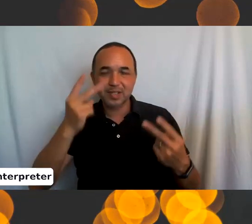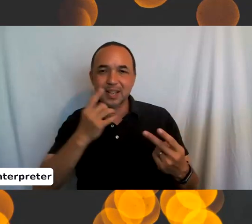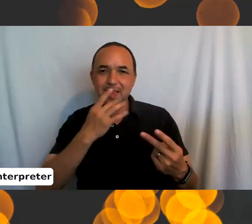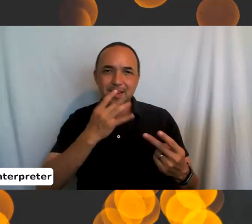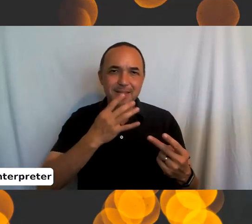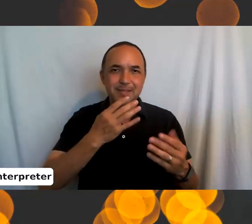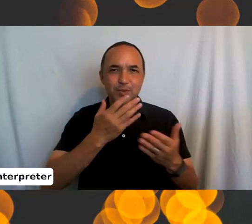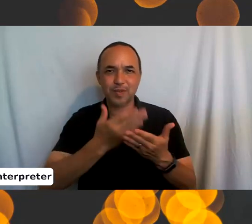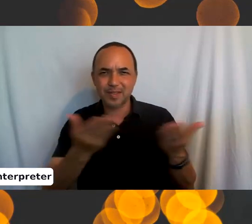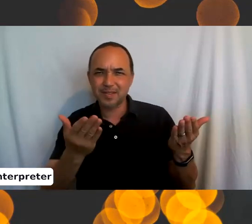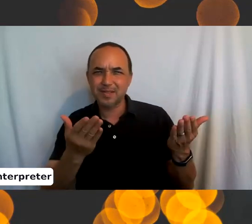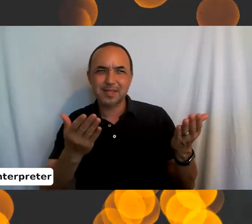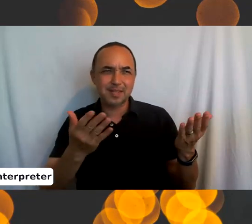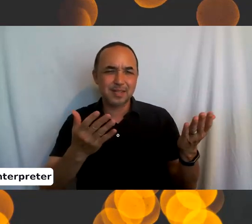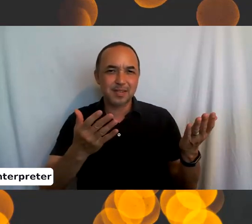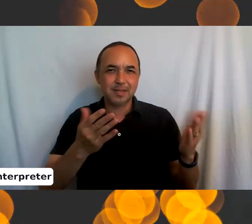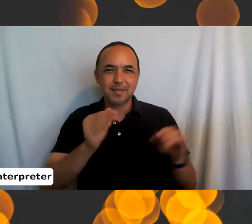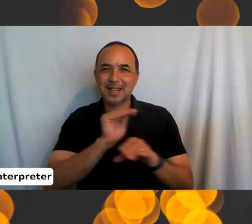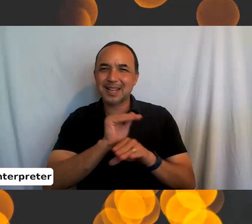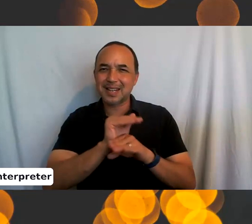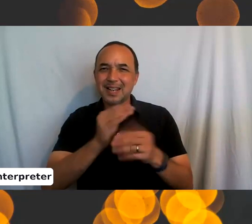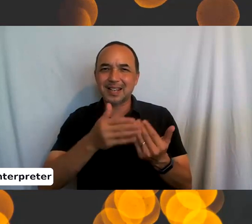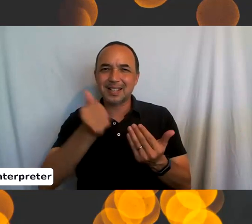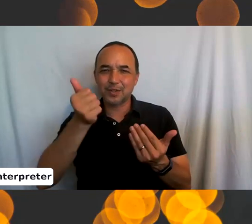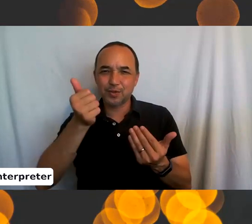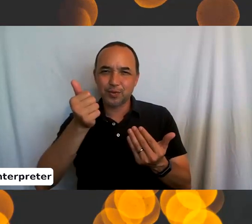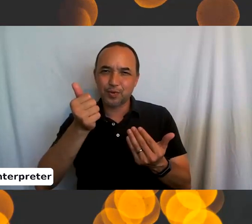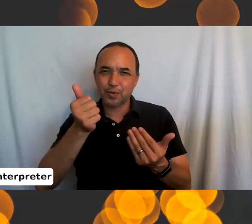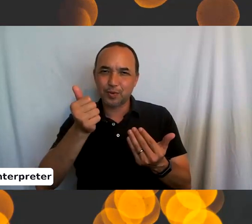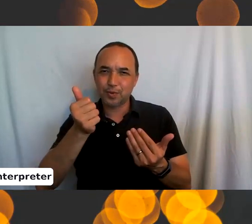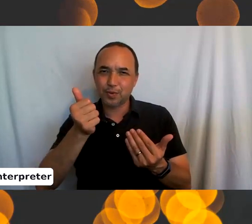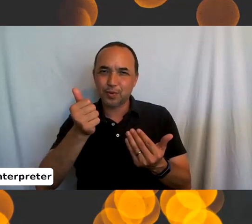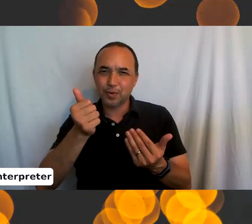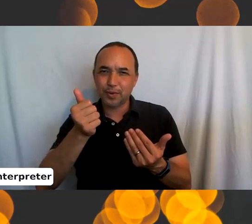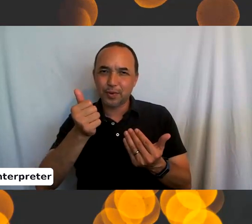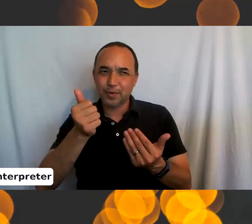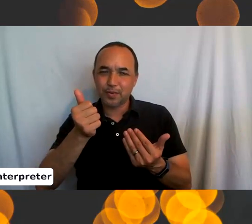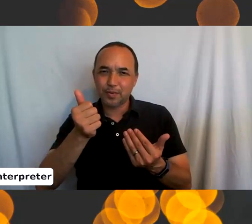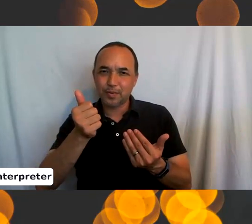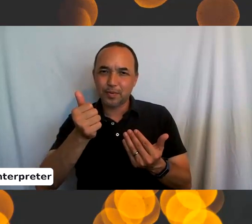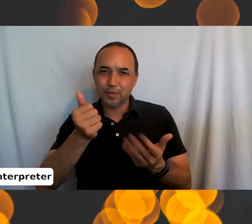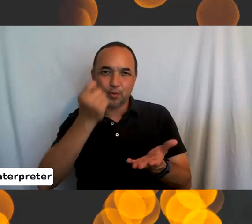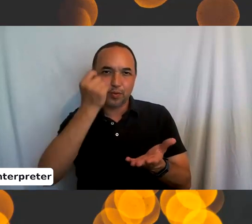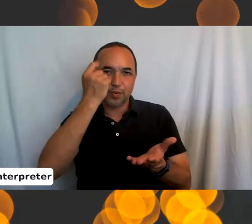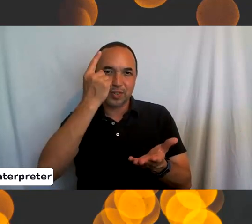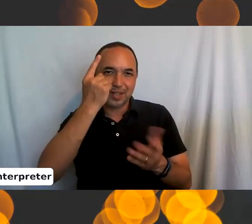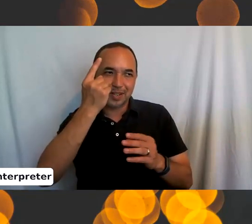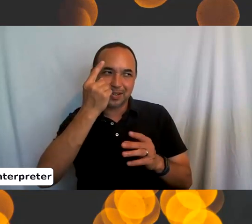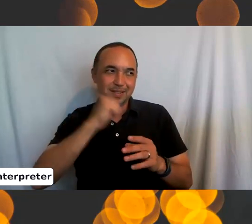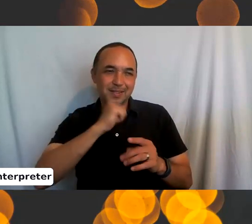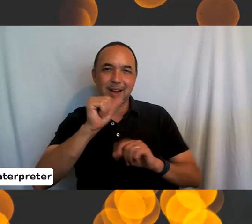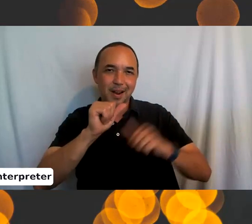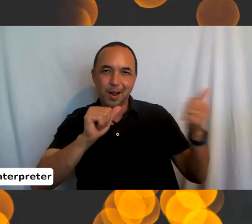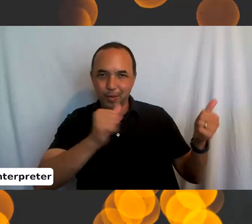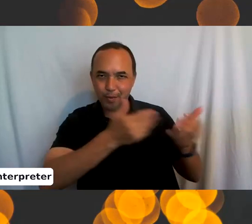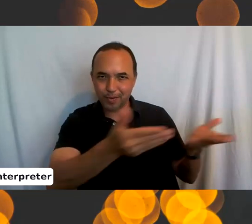anomalies. At night, it's much easier to rule out other things going on. The world is quiet. People are